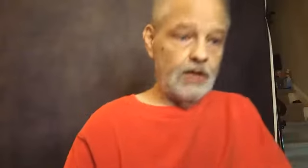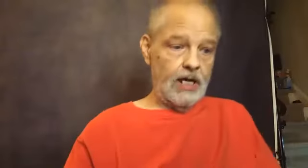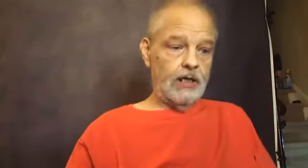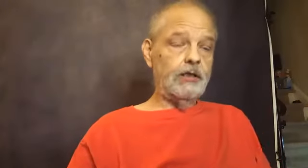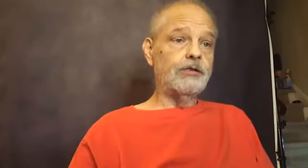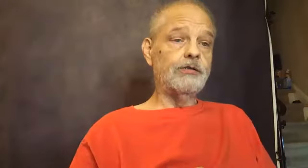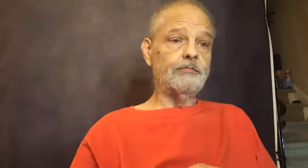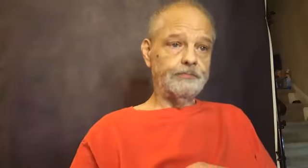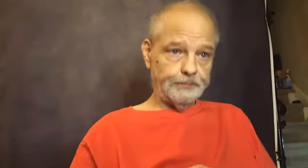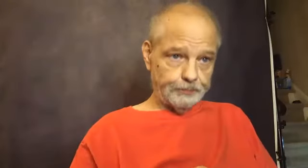Age.